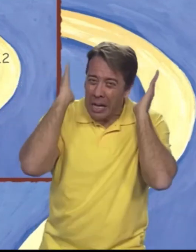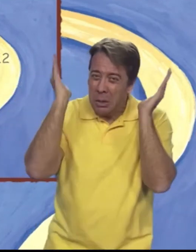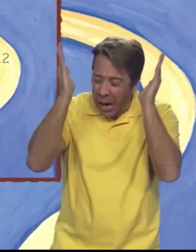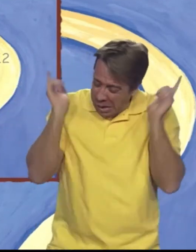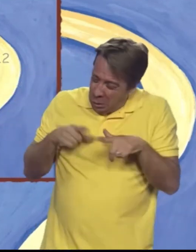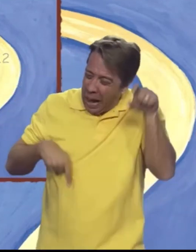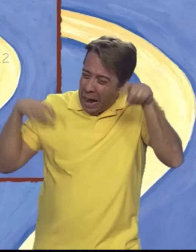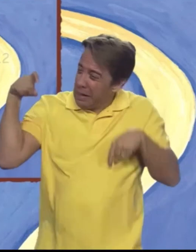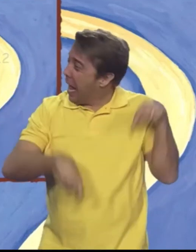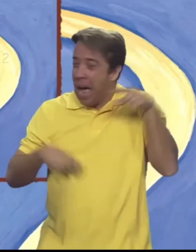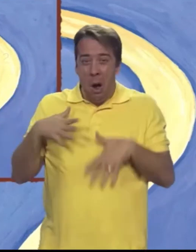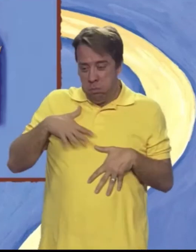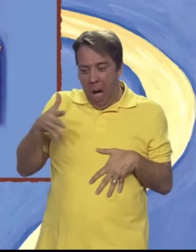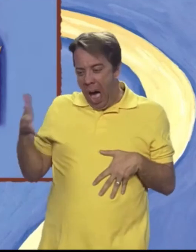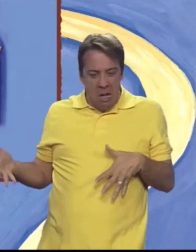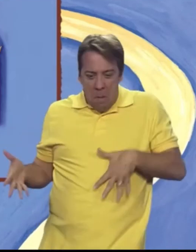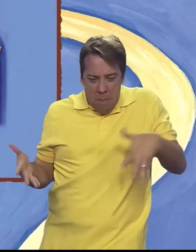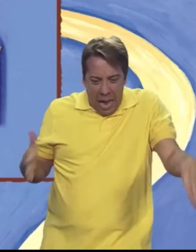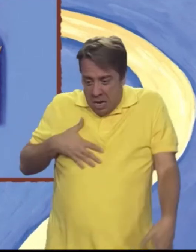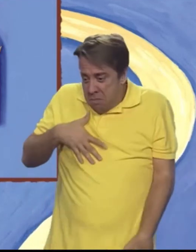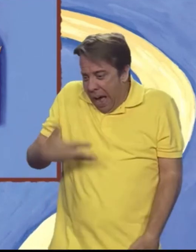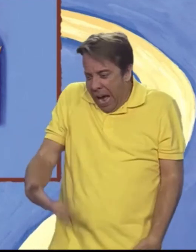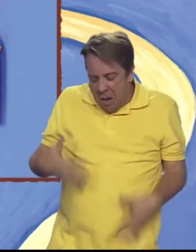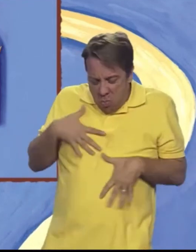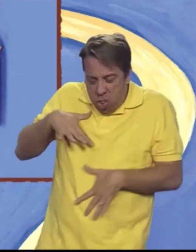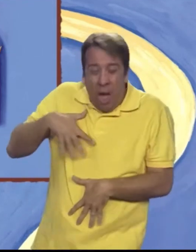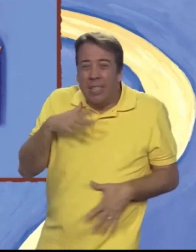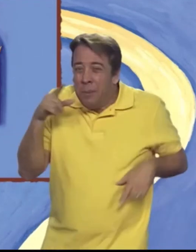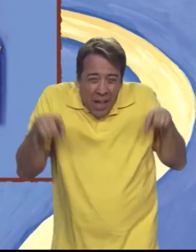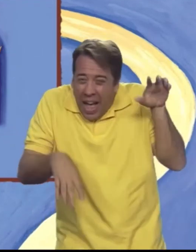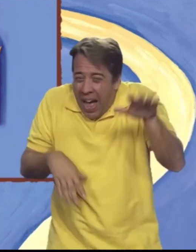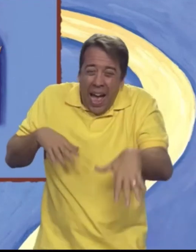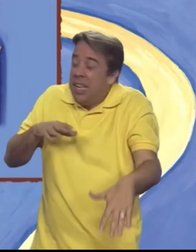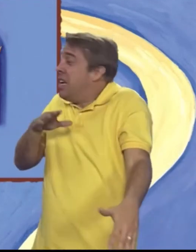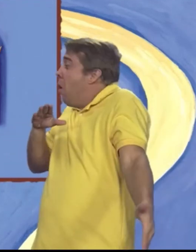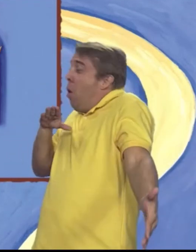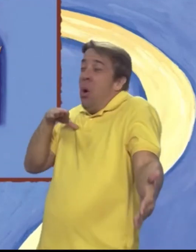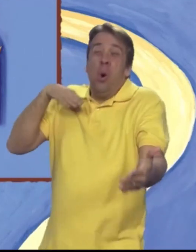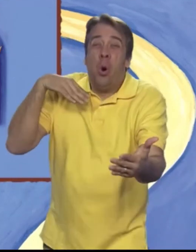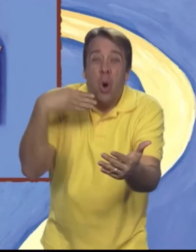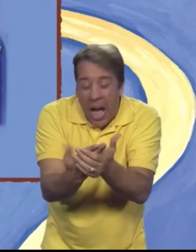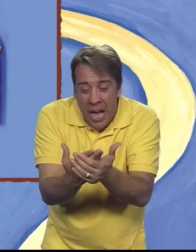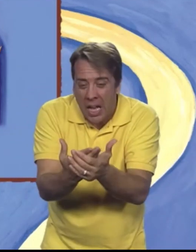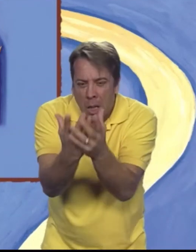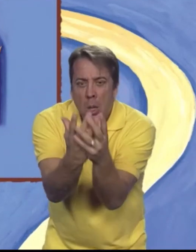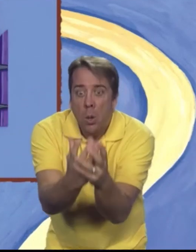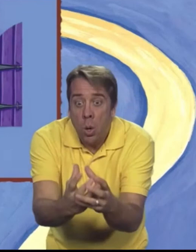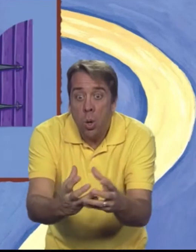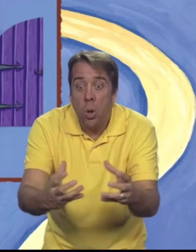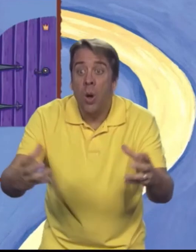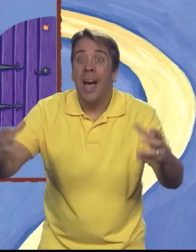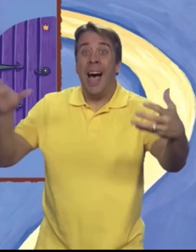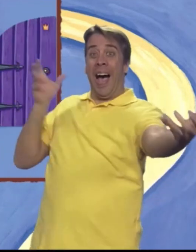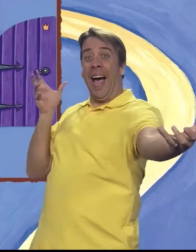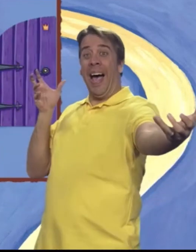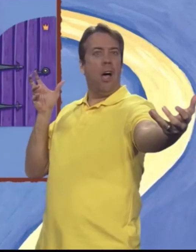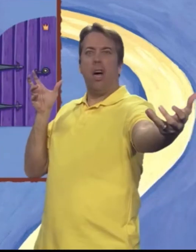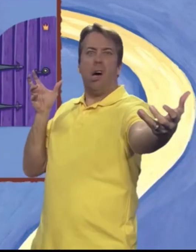palace gates. When she got there, her clothes were in tatters, and the waiting coach had turned back into a